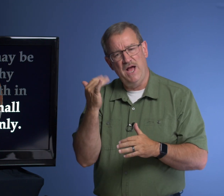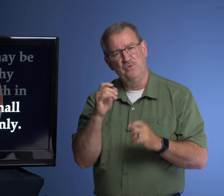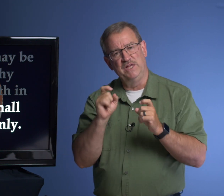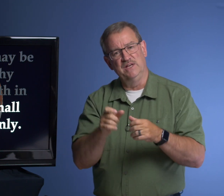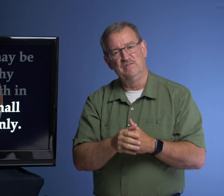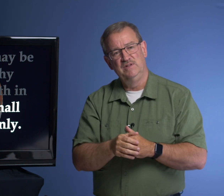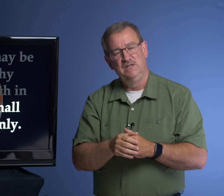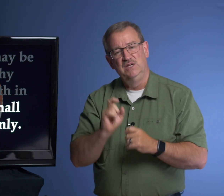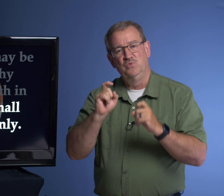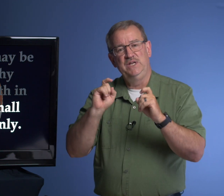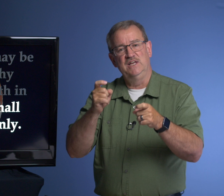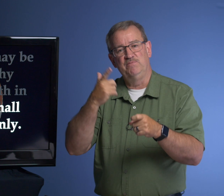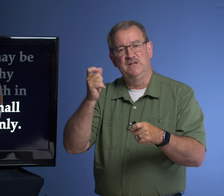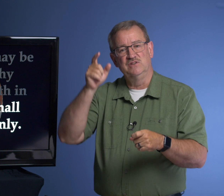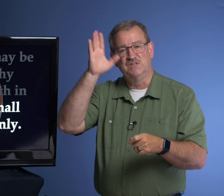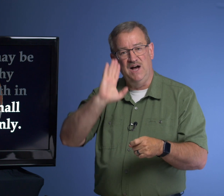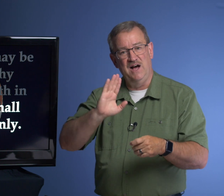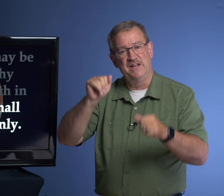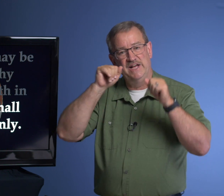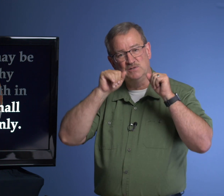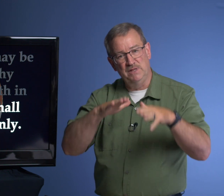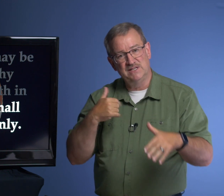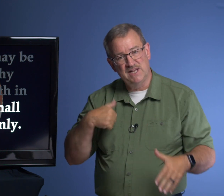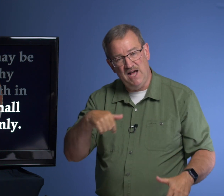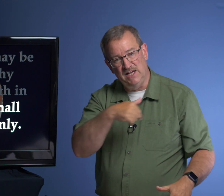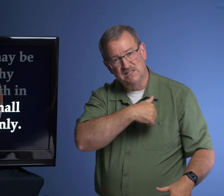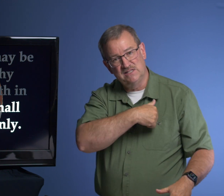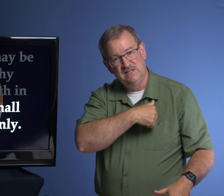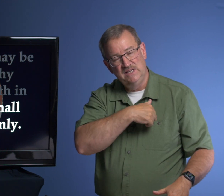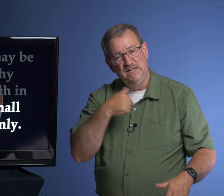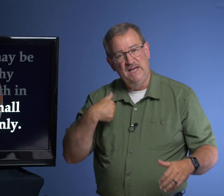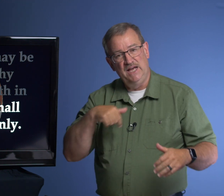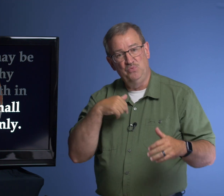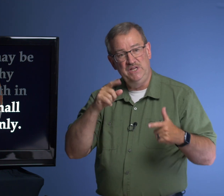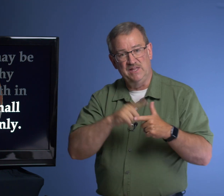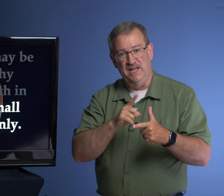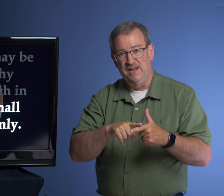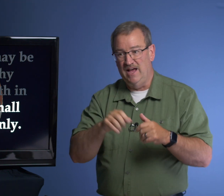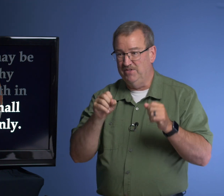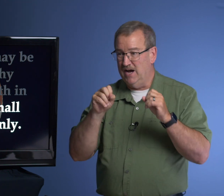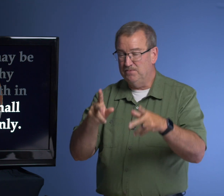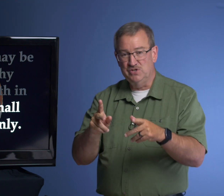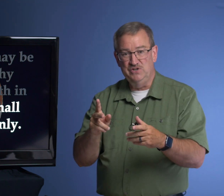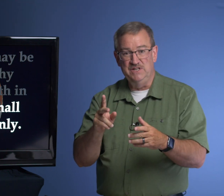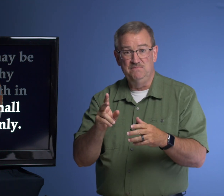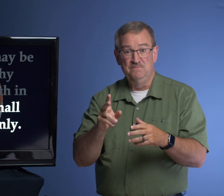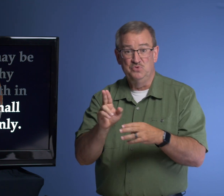do we give? We give because God has blessed us, and we then have the opportunity to